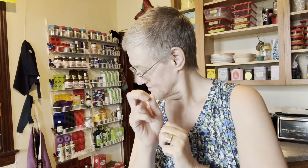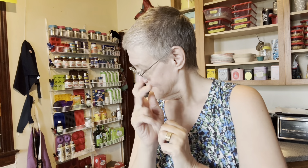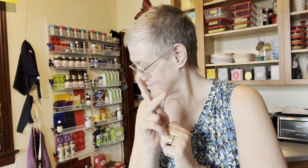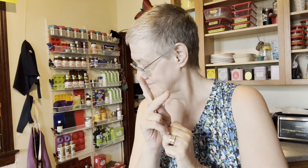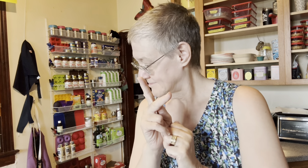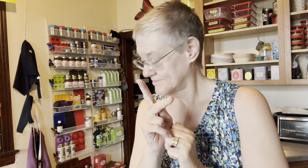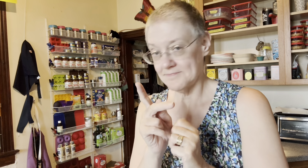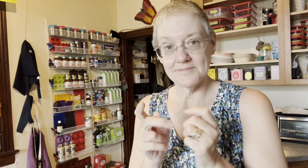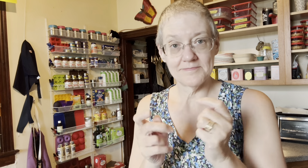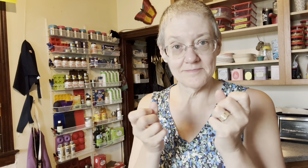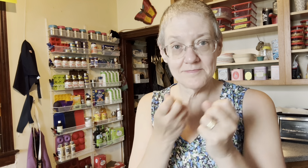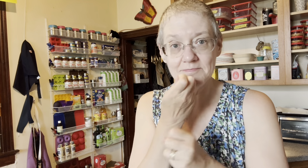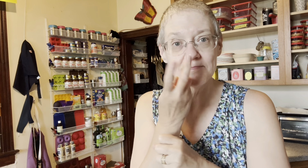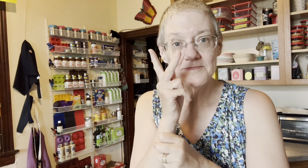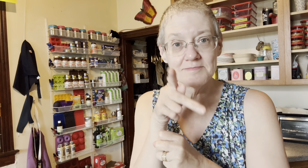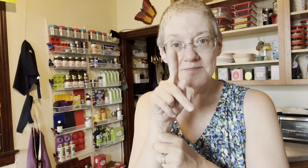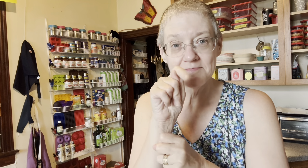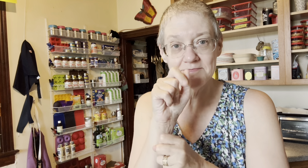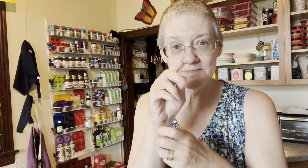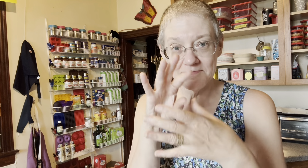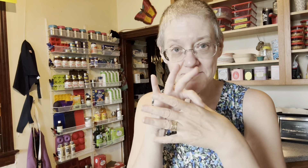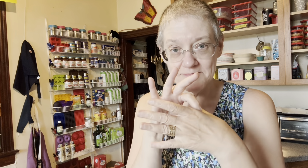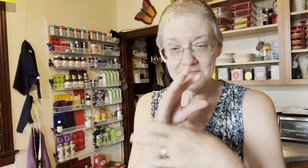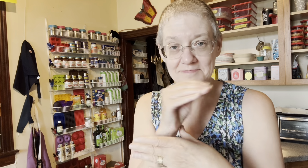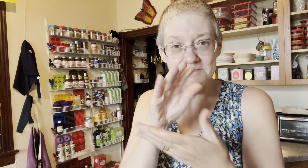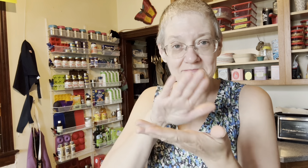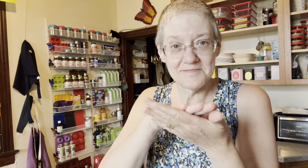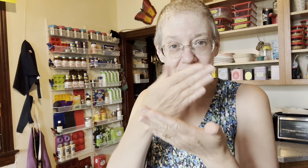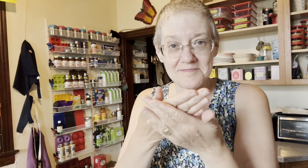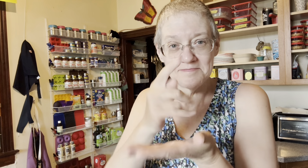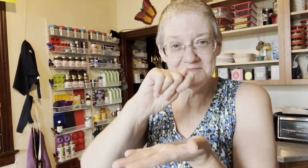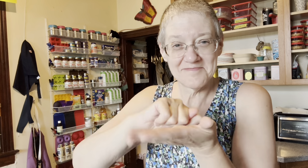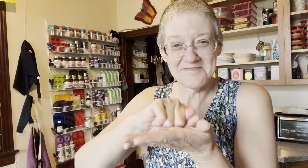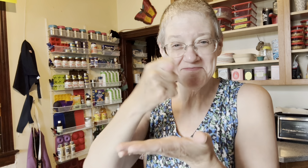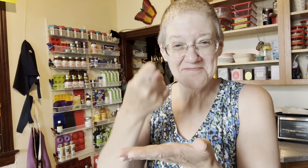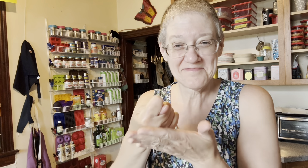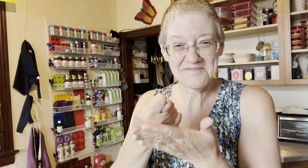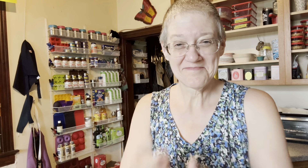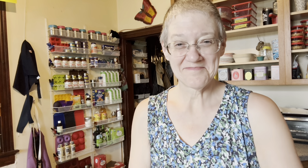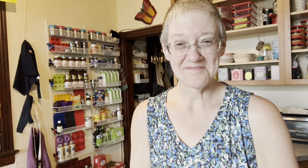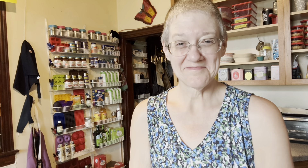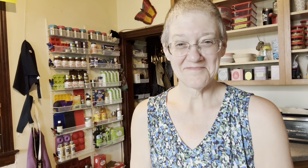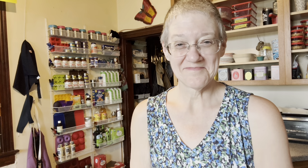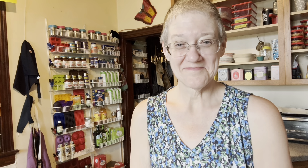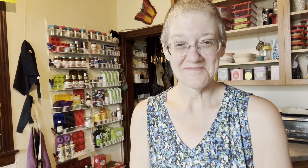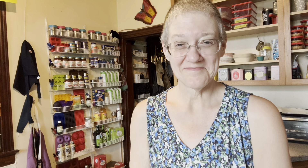plan it that way. Okay, let's warm up the taco meat and fry the tortilla.